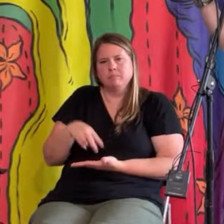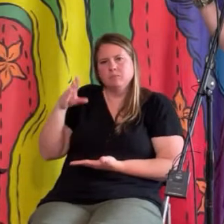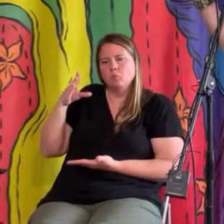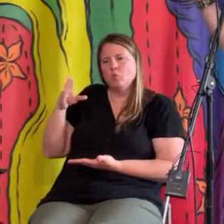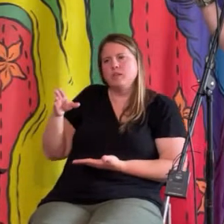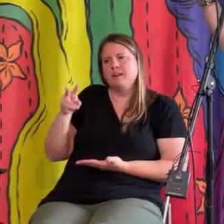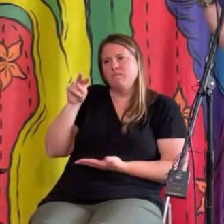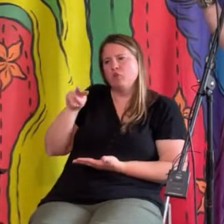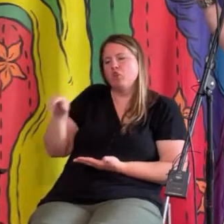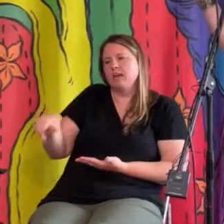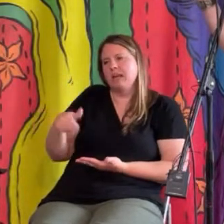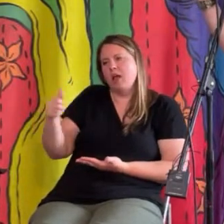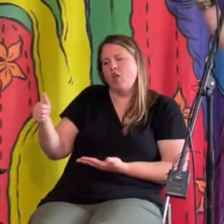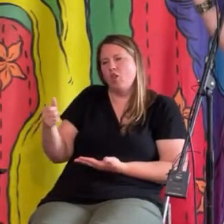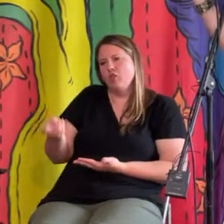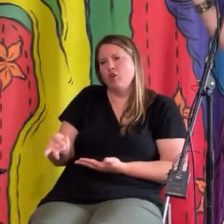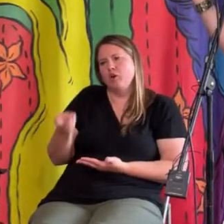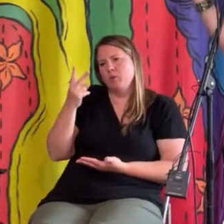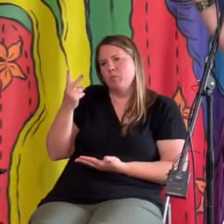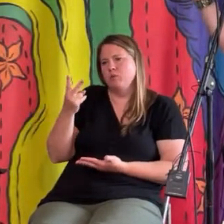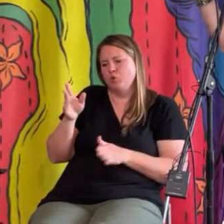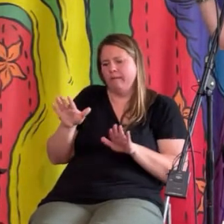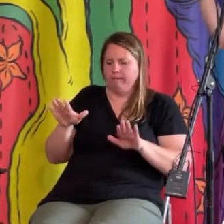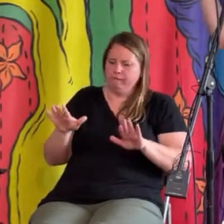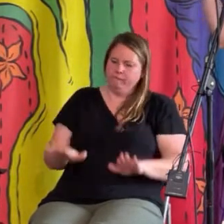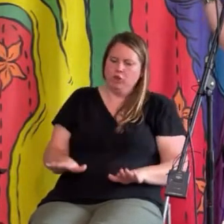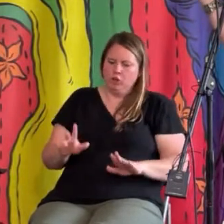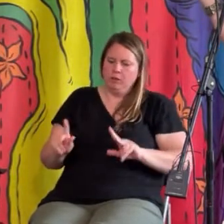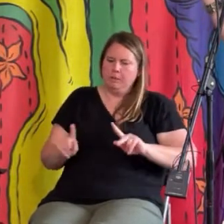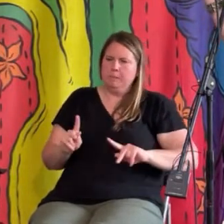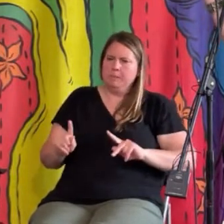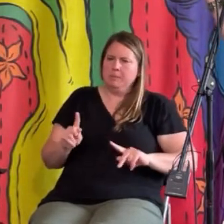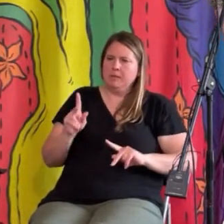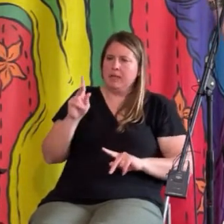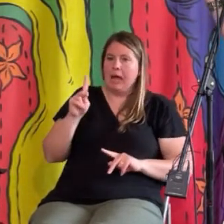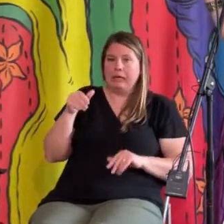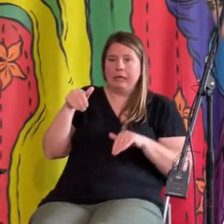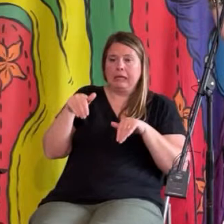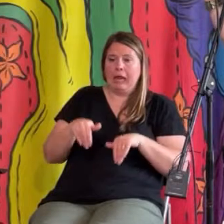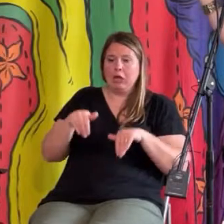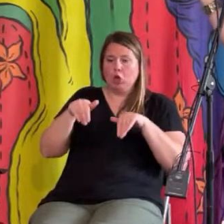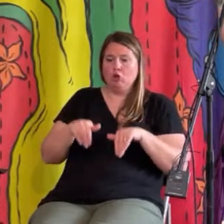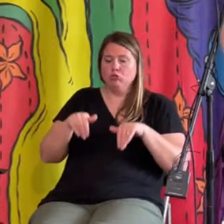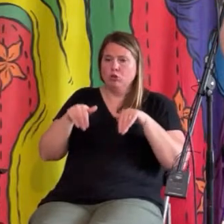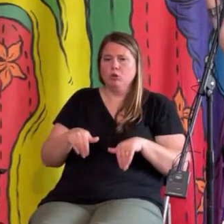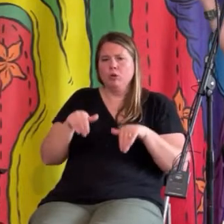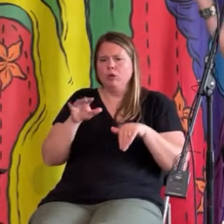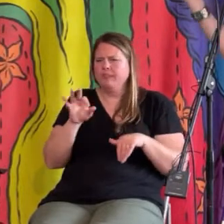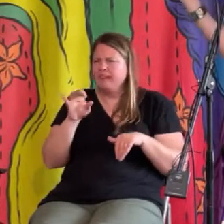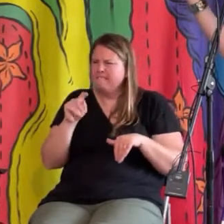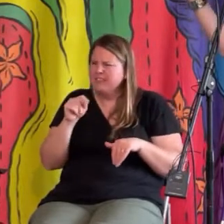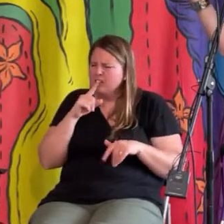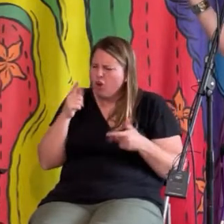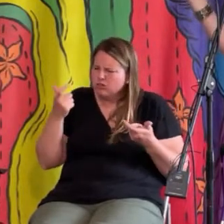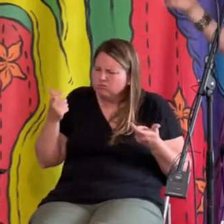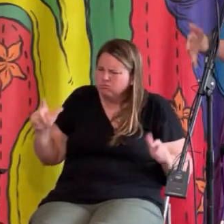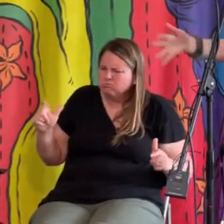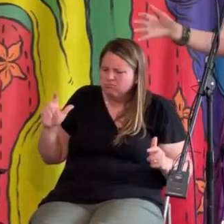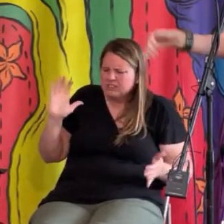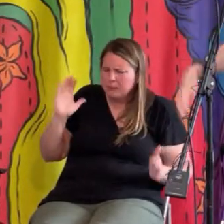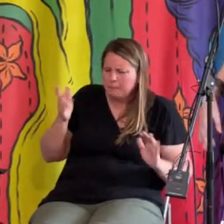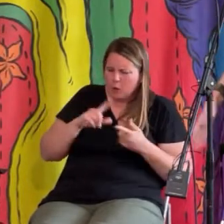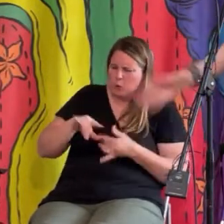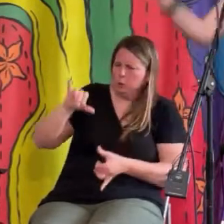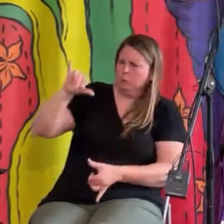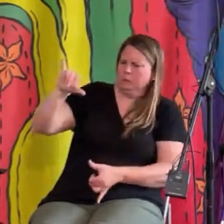other bipedal animals, like kangaroos, their feet are enormous, right? Like, they are, relative to their height, they're like, you